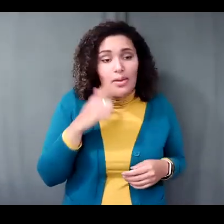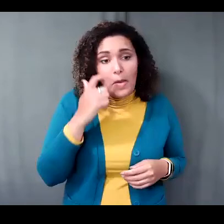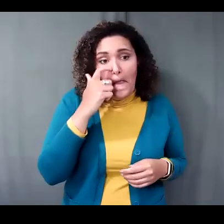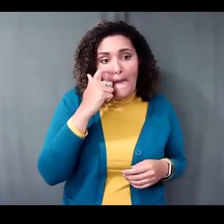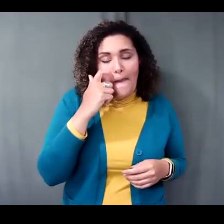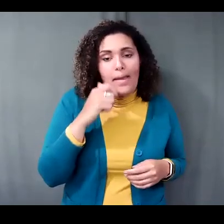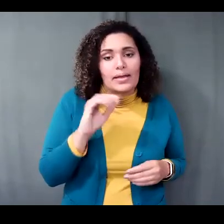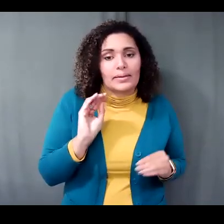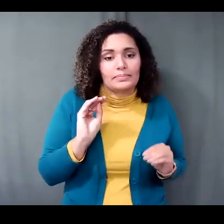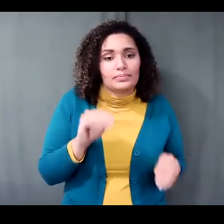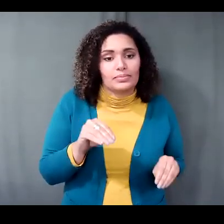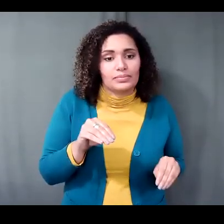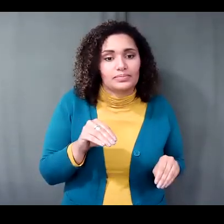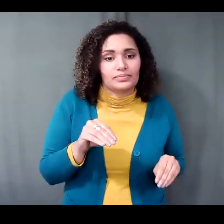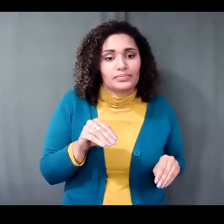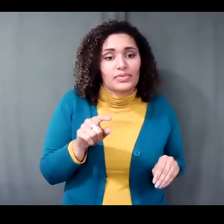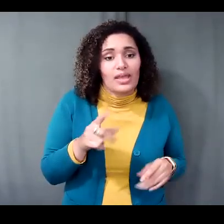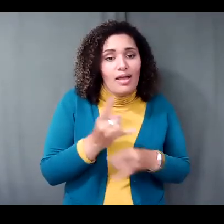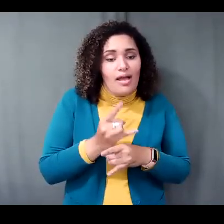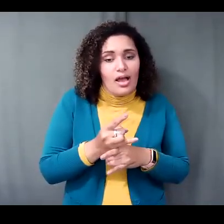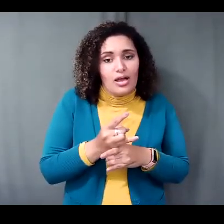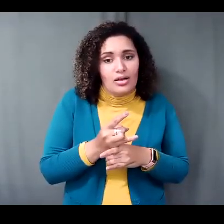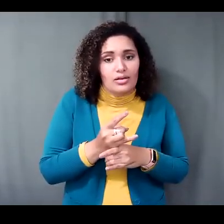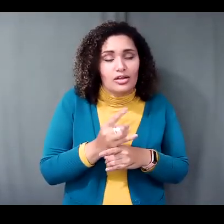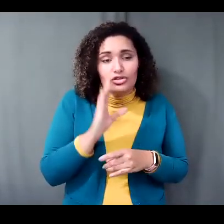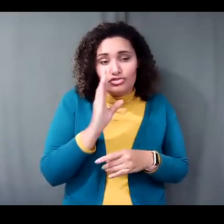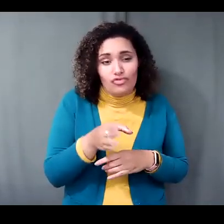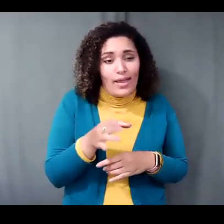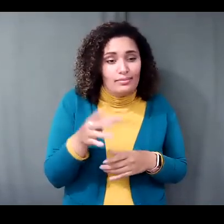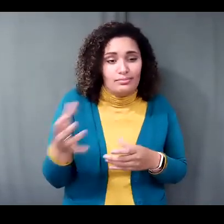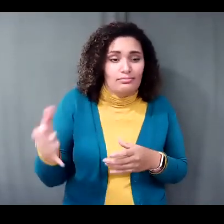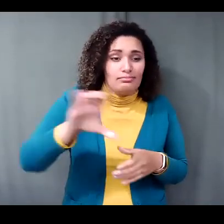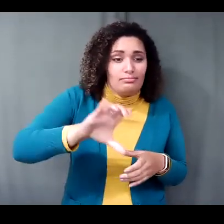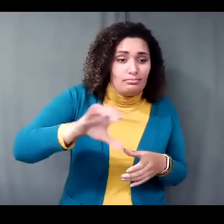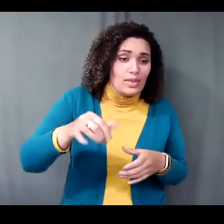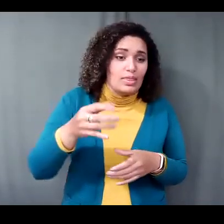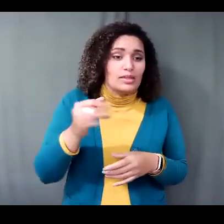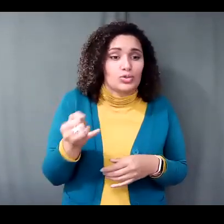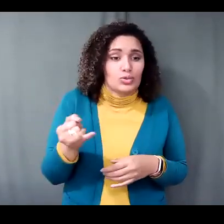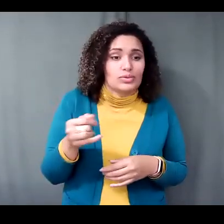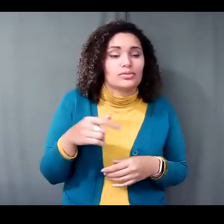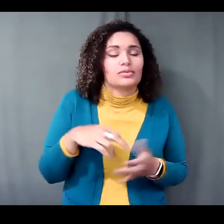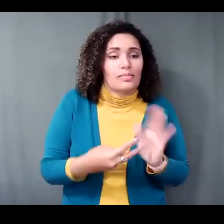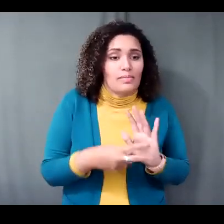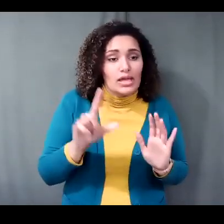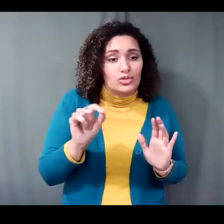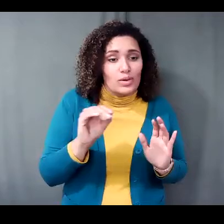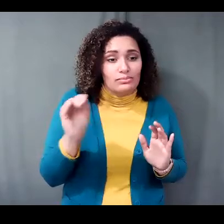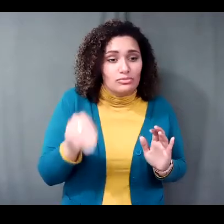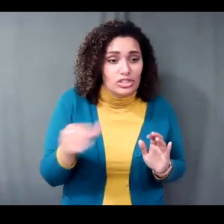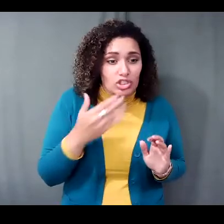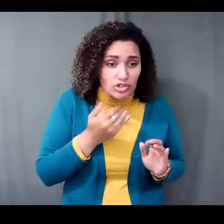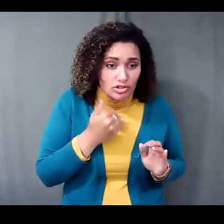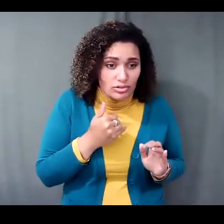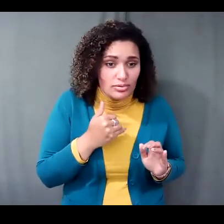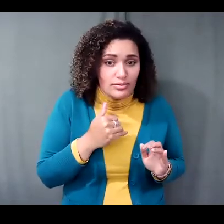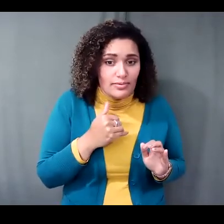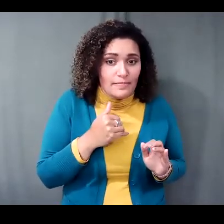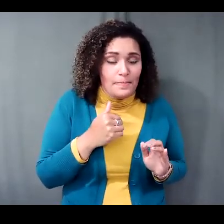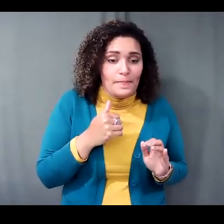but it's made out of grapes. So we buy it in big drums. It's